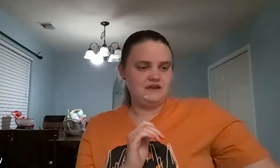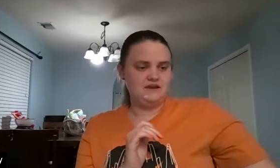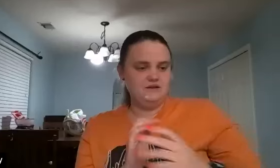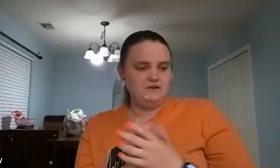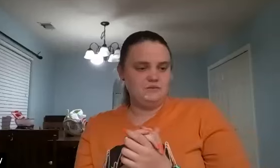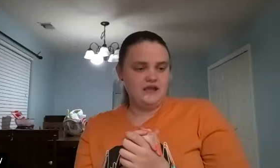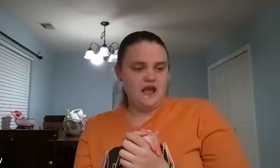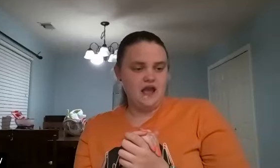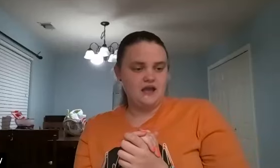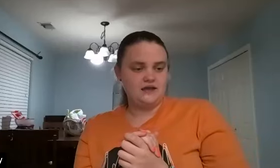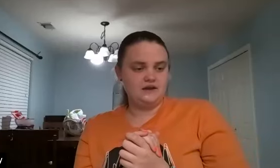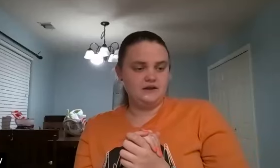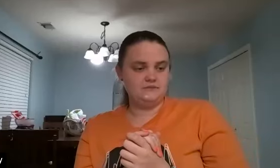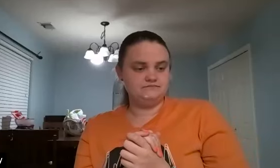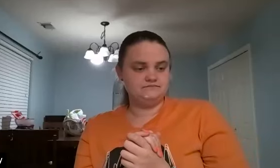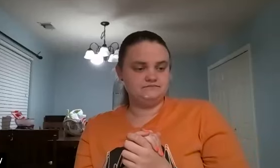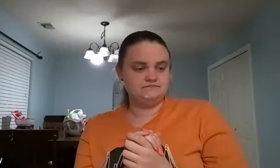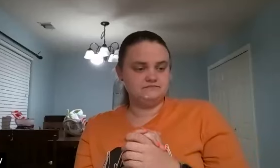Then we had